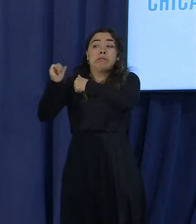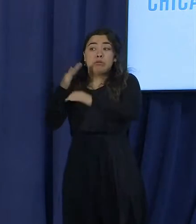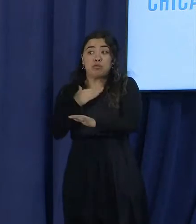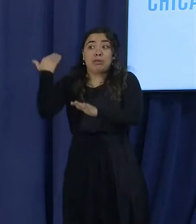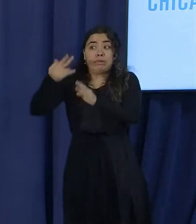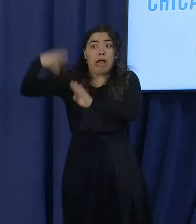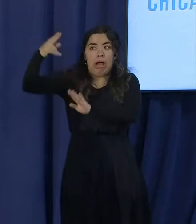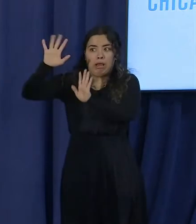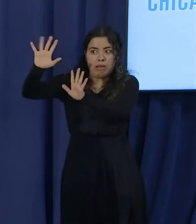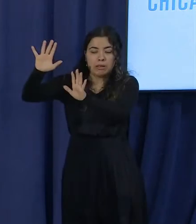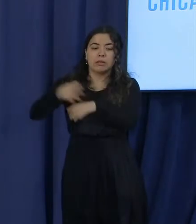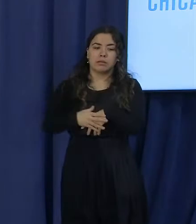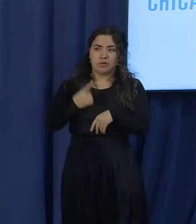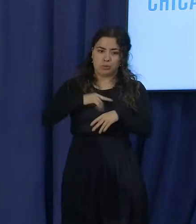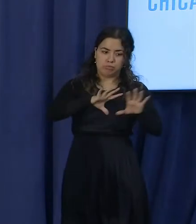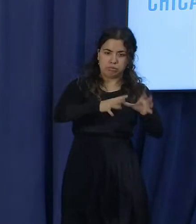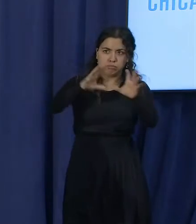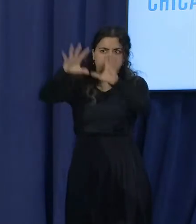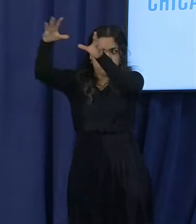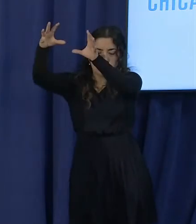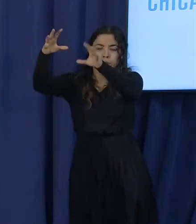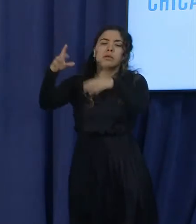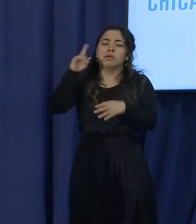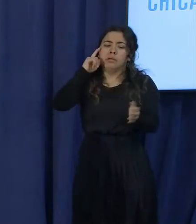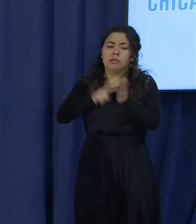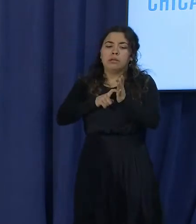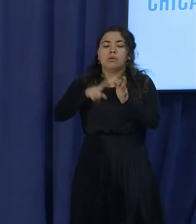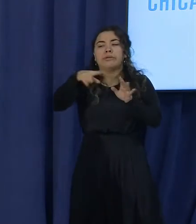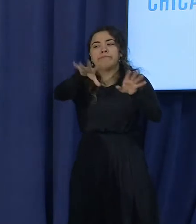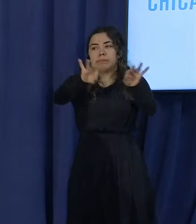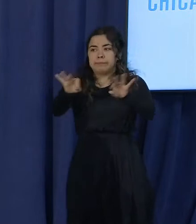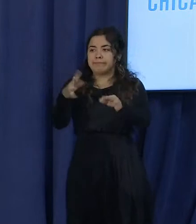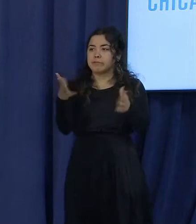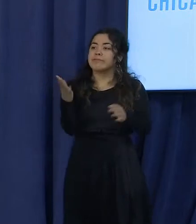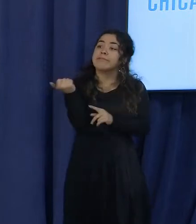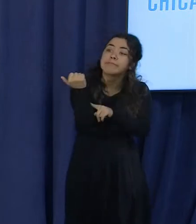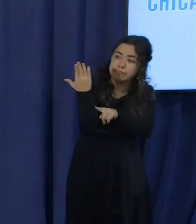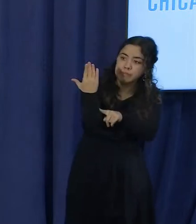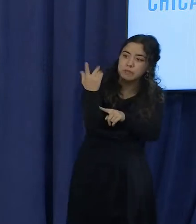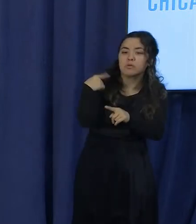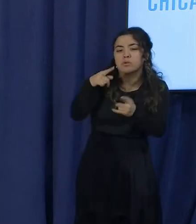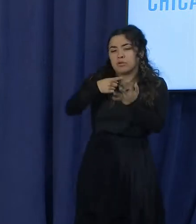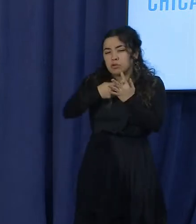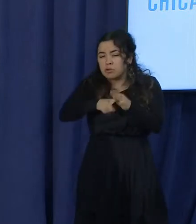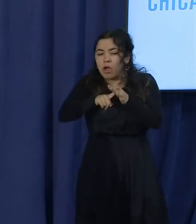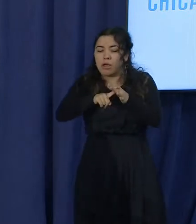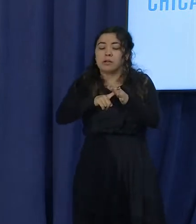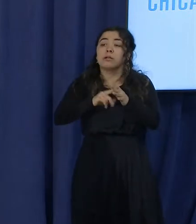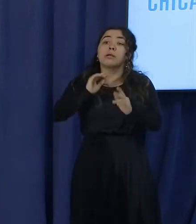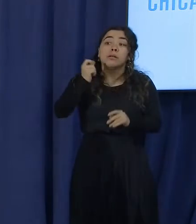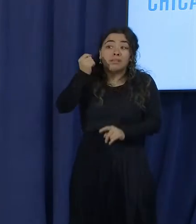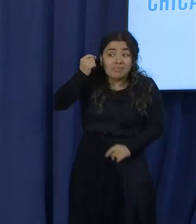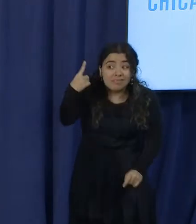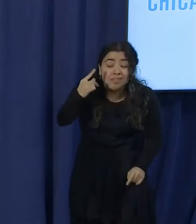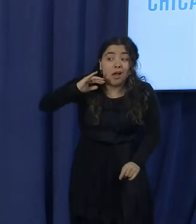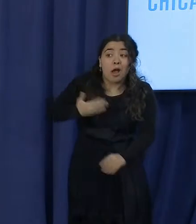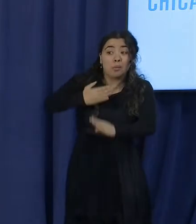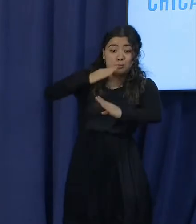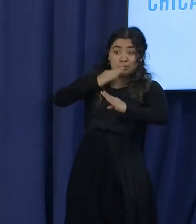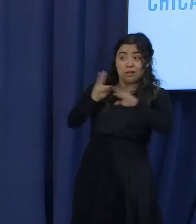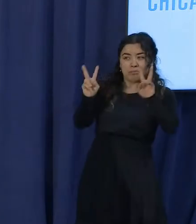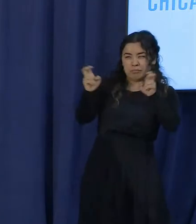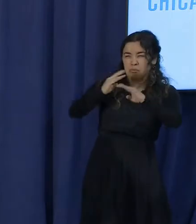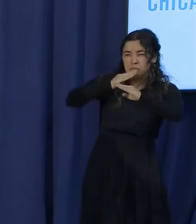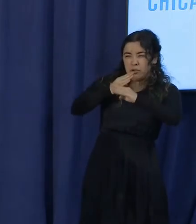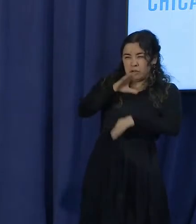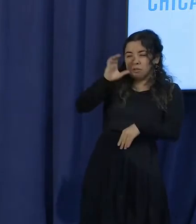15 community areas where we're starting. As a reminder, our Protect Chicago initiative has been going since the beginning of that second wave in